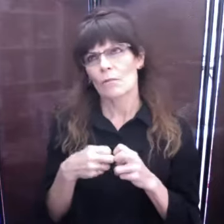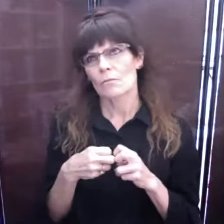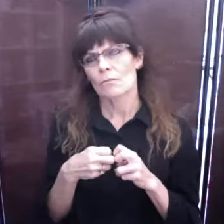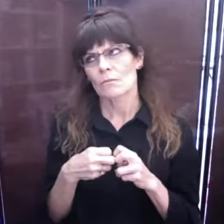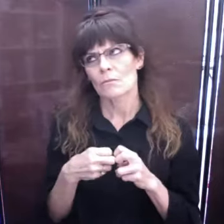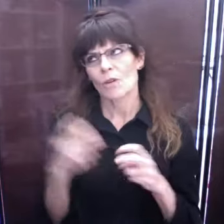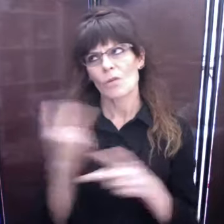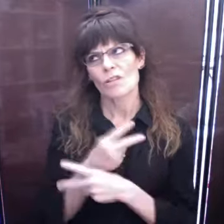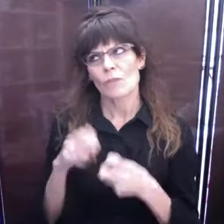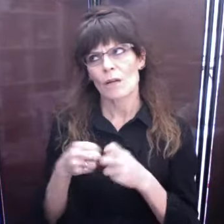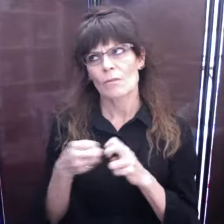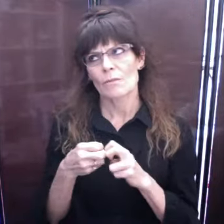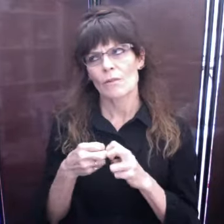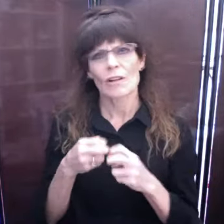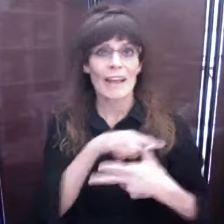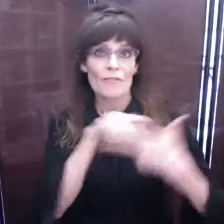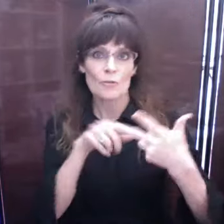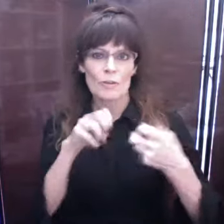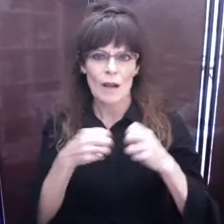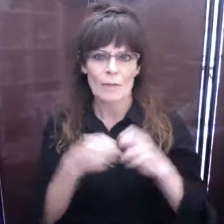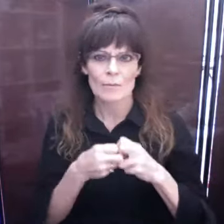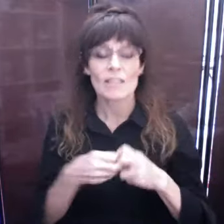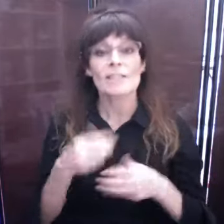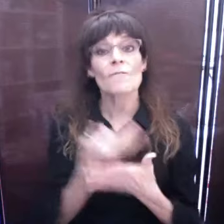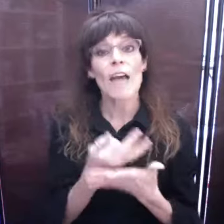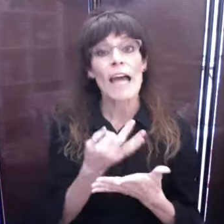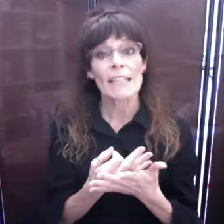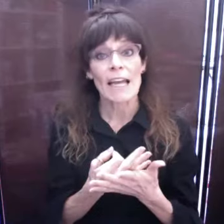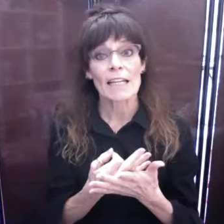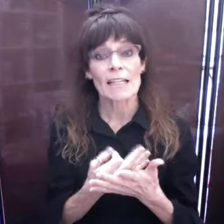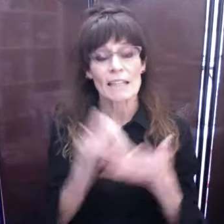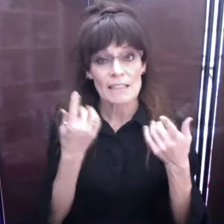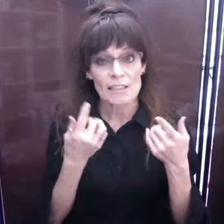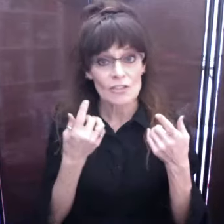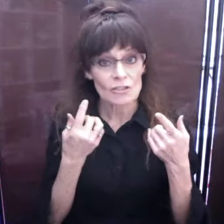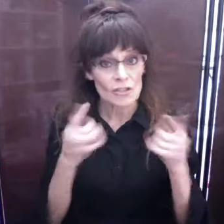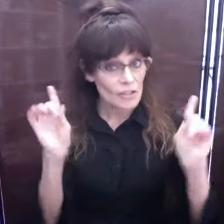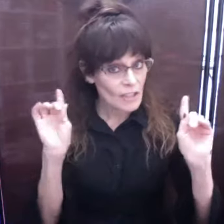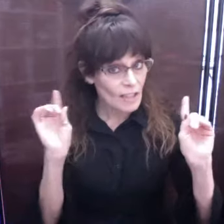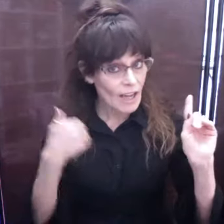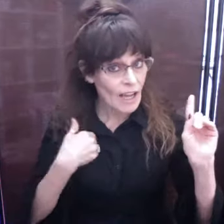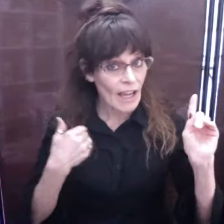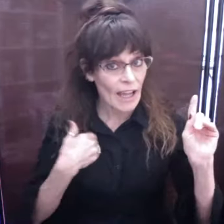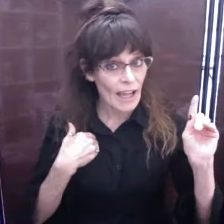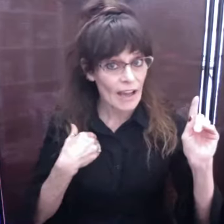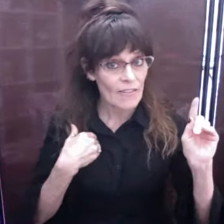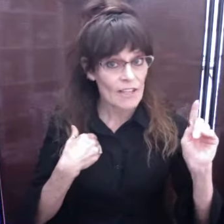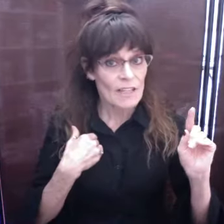the lesser of the 3 is the fact that, as it turns out, I have a hypersensitivity to alcohol and